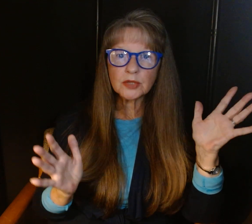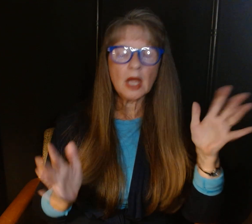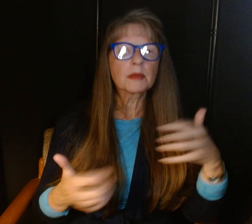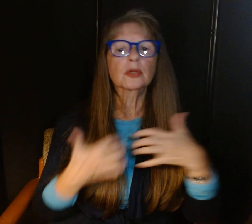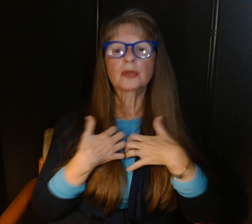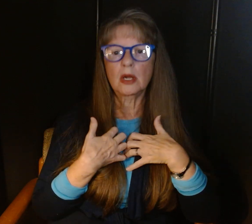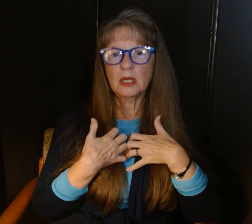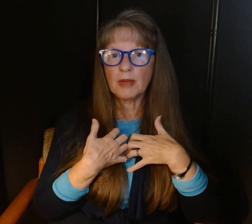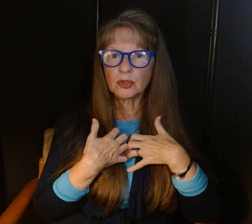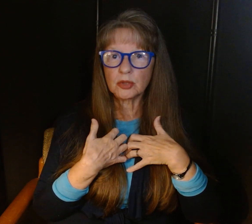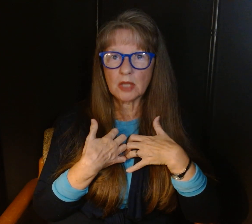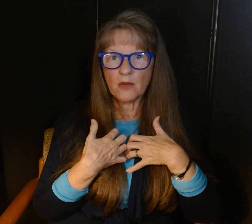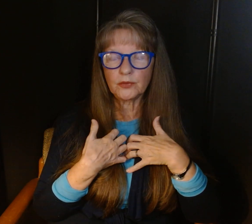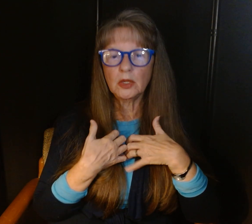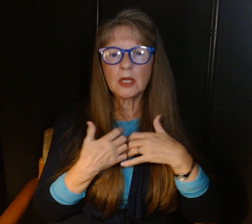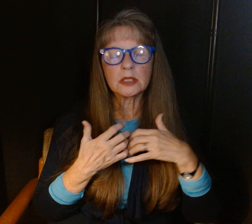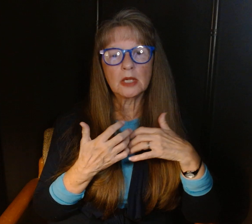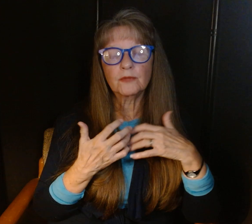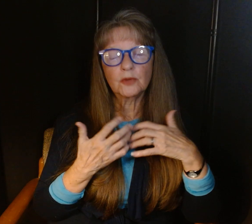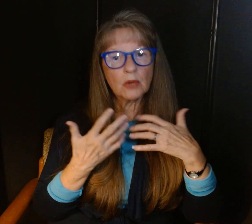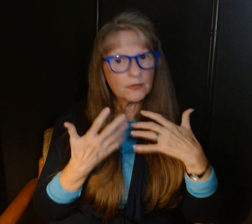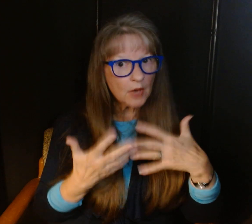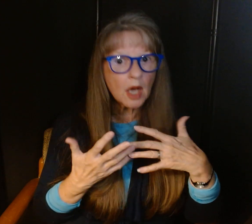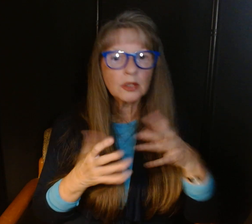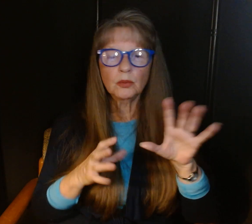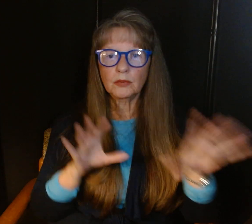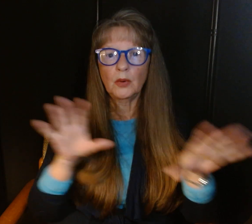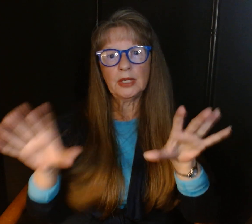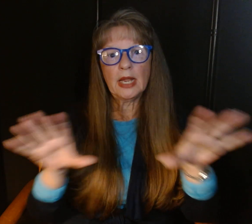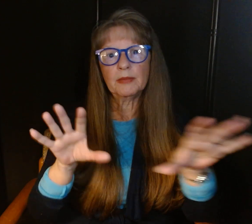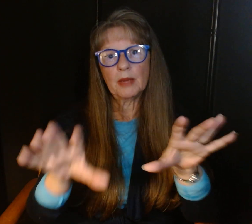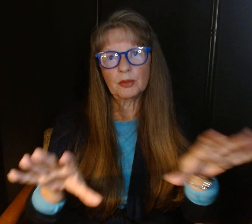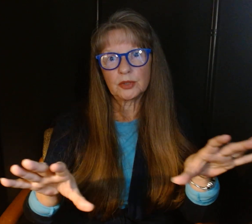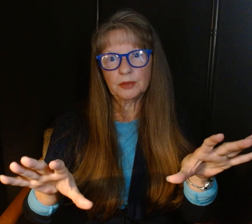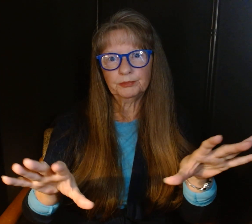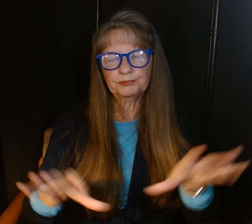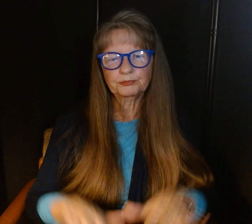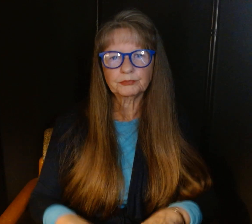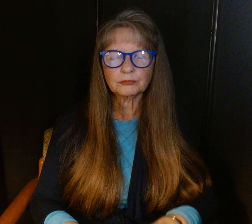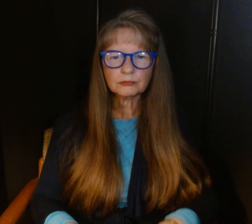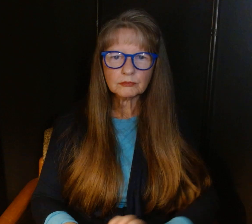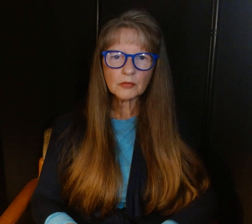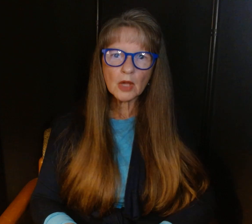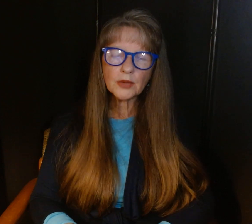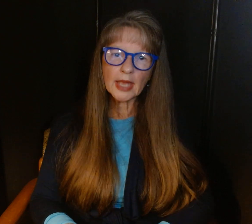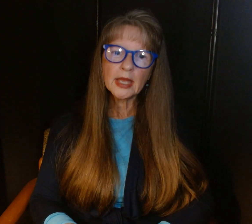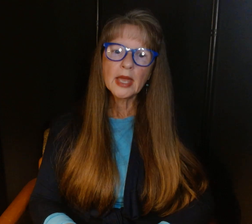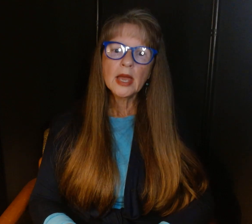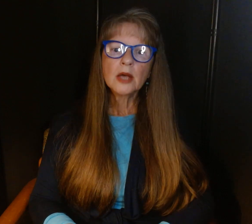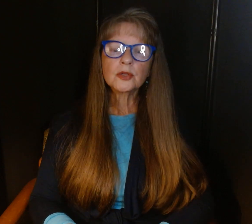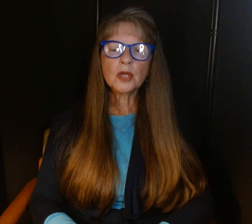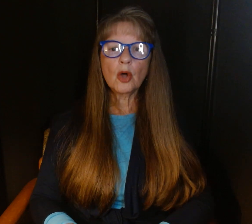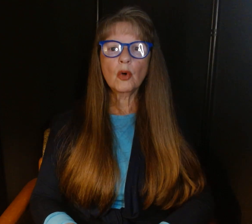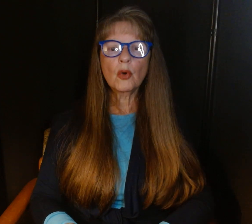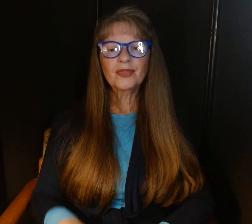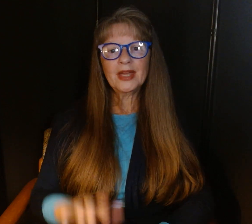time, and you're talking about yourself. Because if not, you would have already named that person. Okay. So then